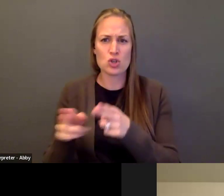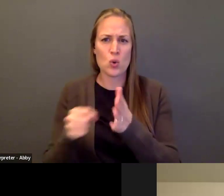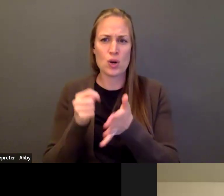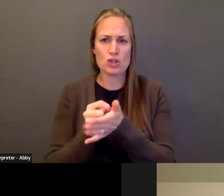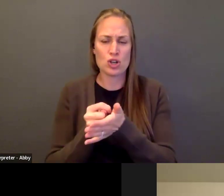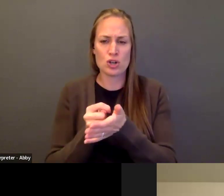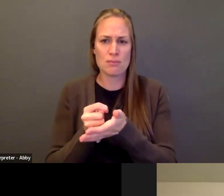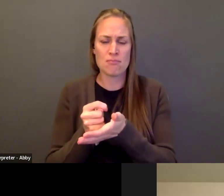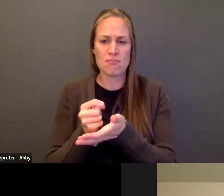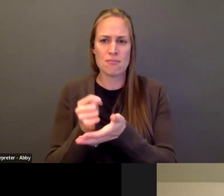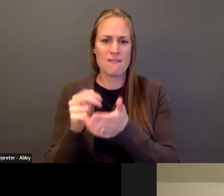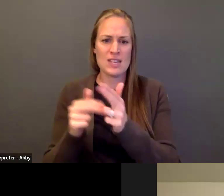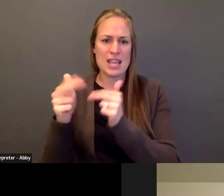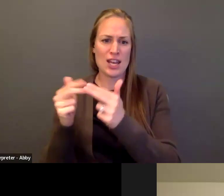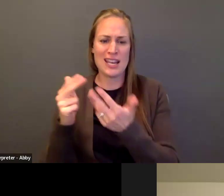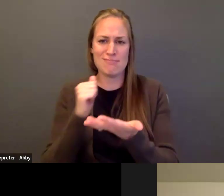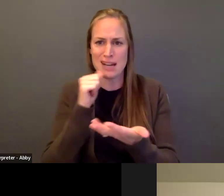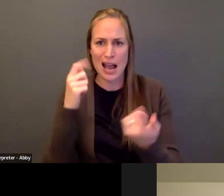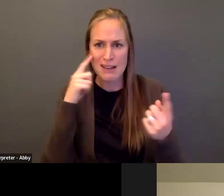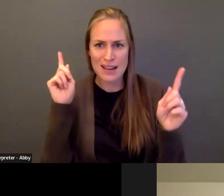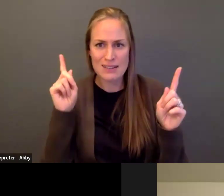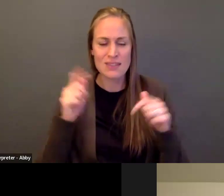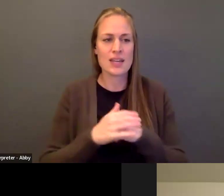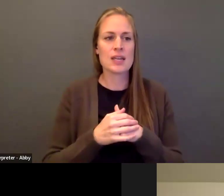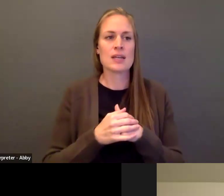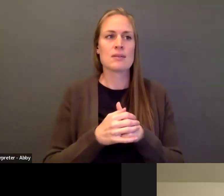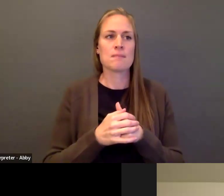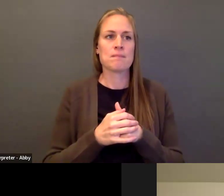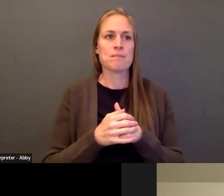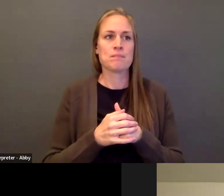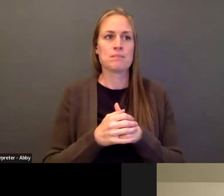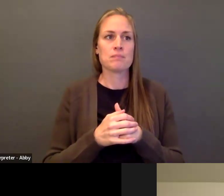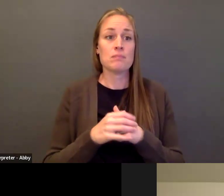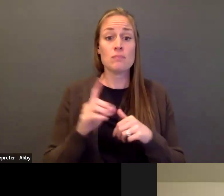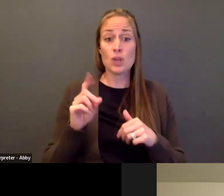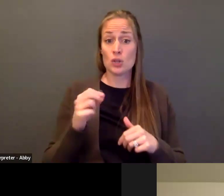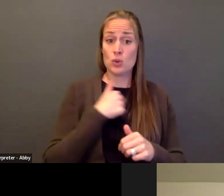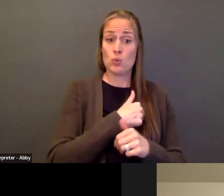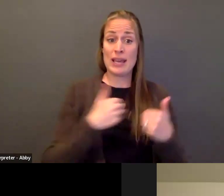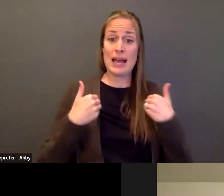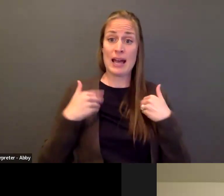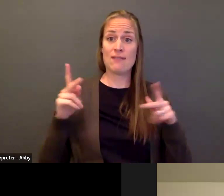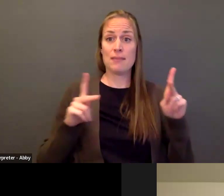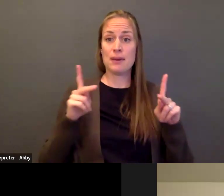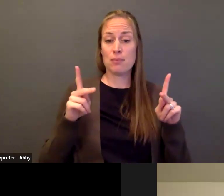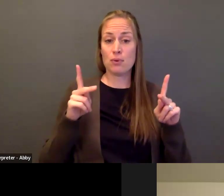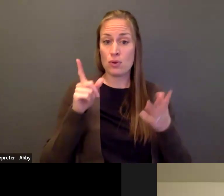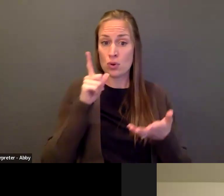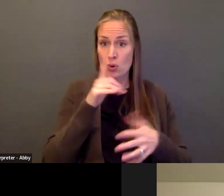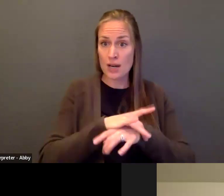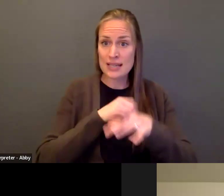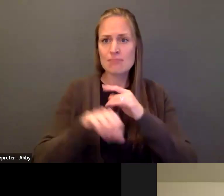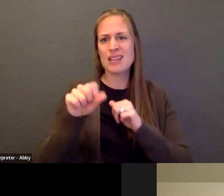as effectively, but I think, do we have people detained? Yeah, we can all say we've got people stuck in emergency rooms, we've got people